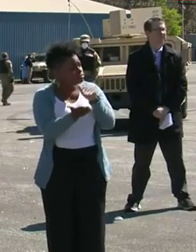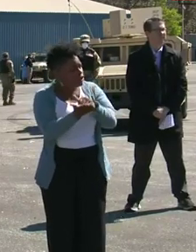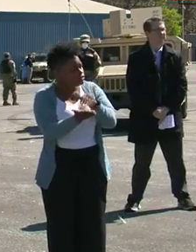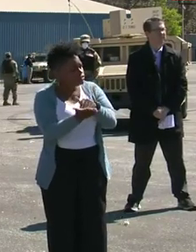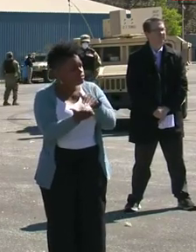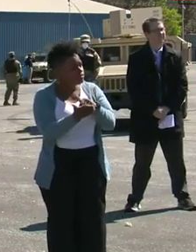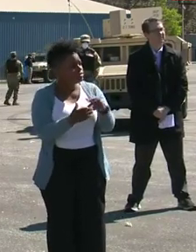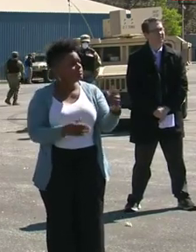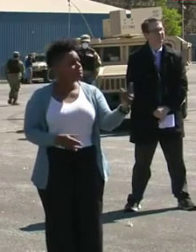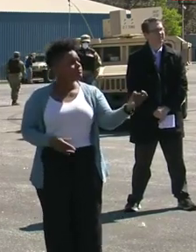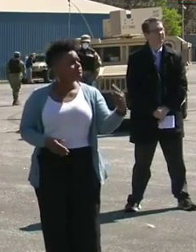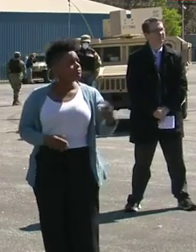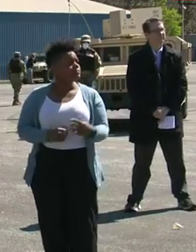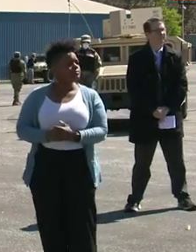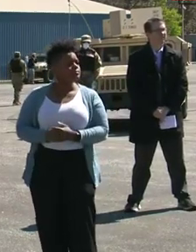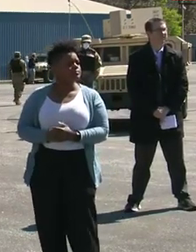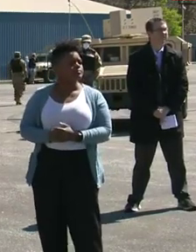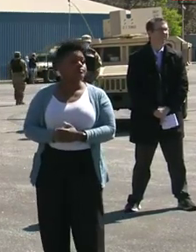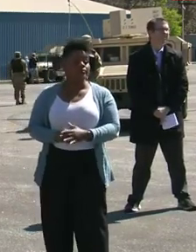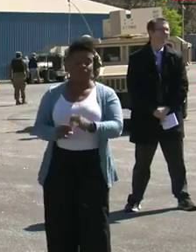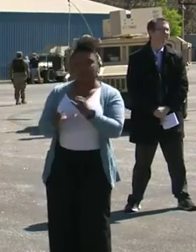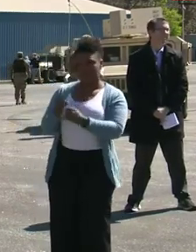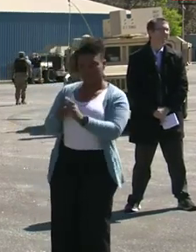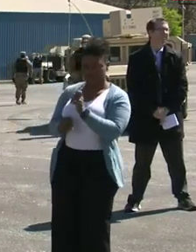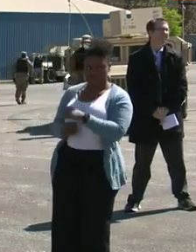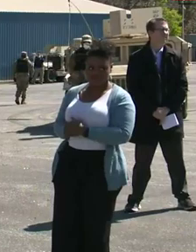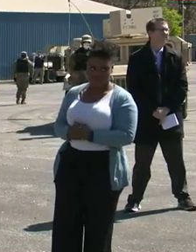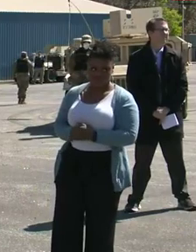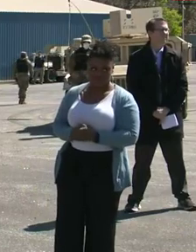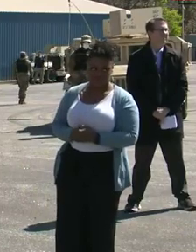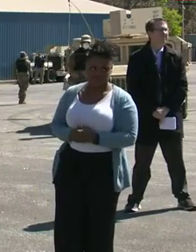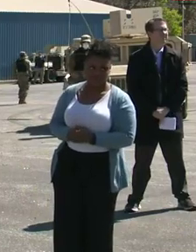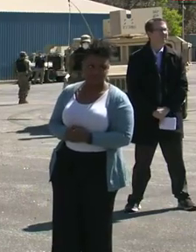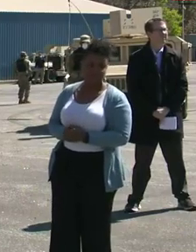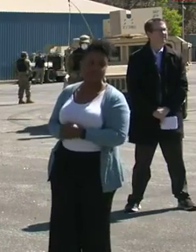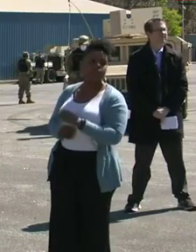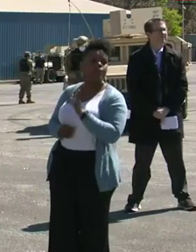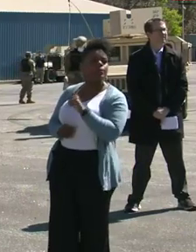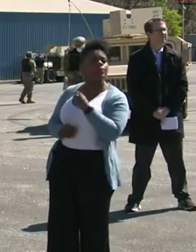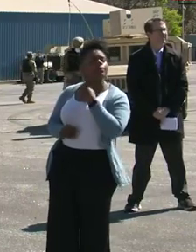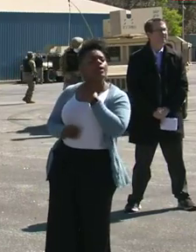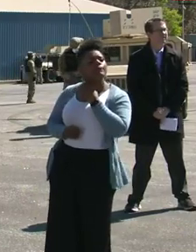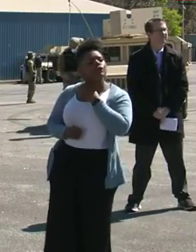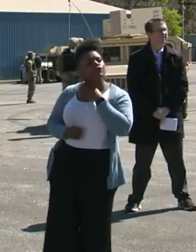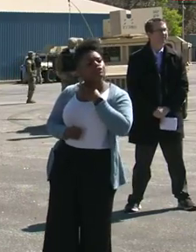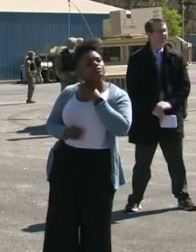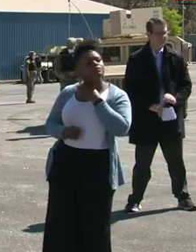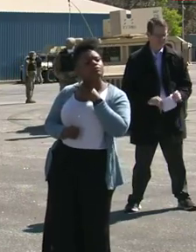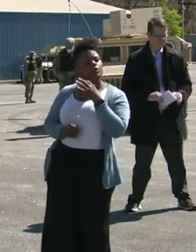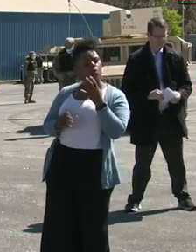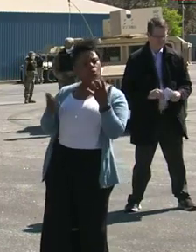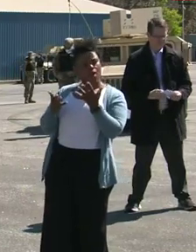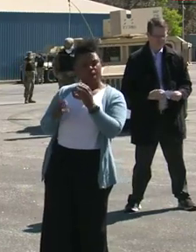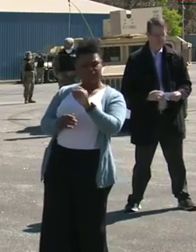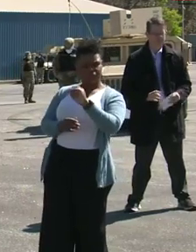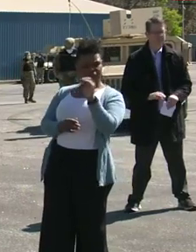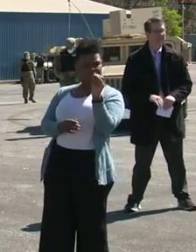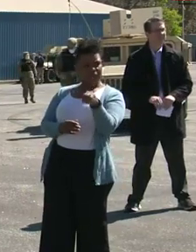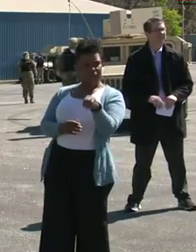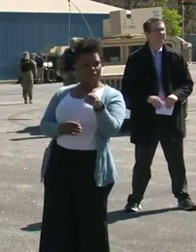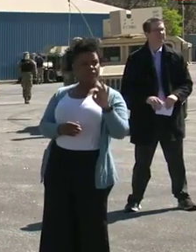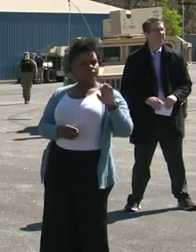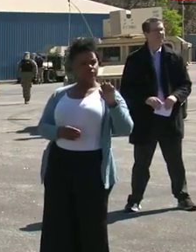Okay, last round. Yes? I'm just kind of curious as to what percentage of the stockpile requests have you